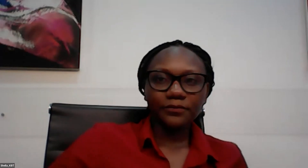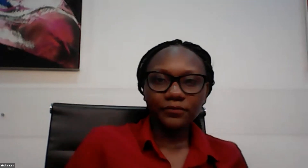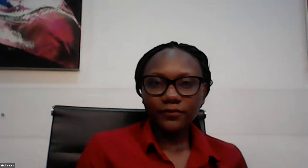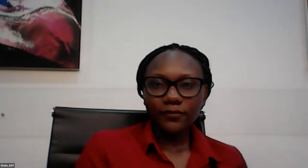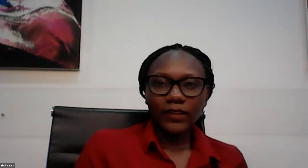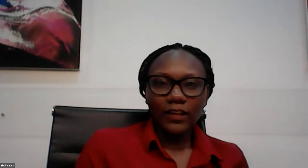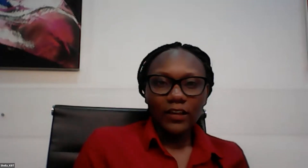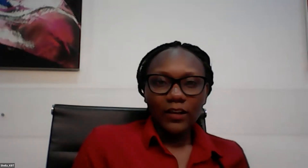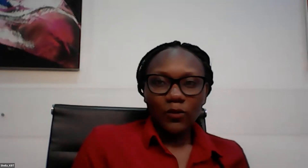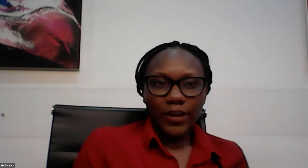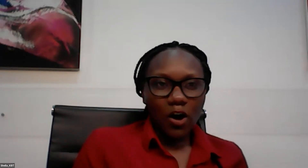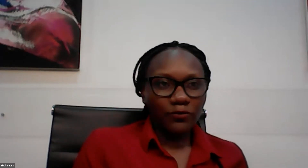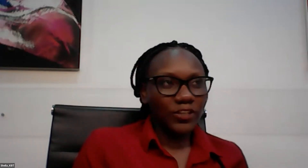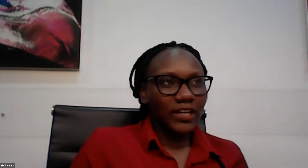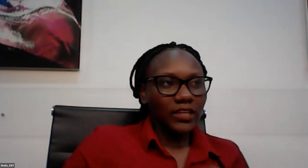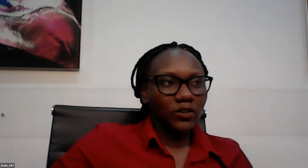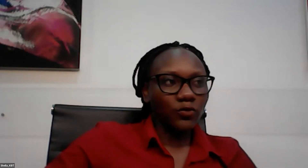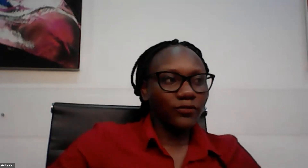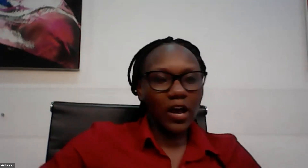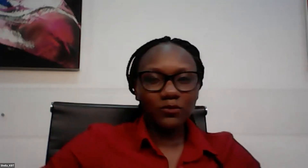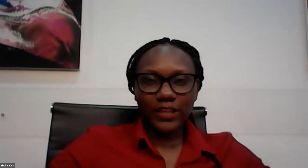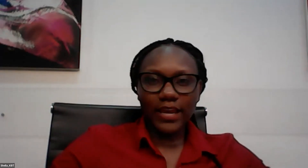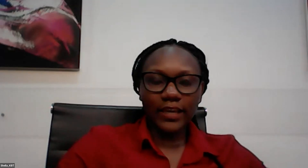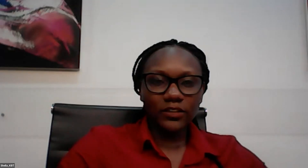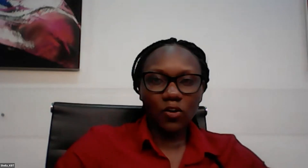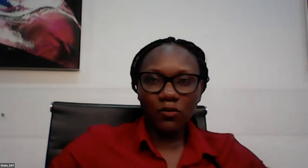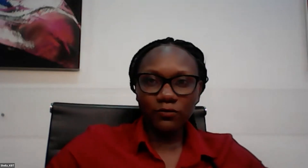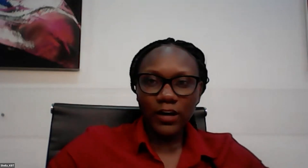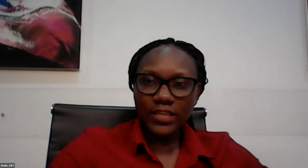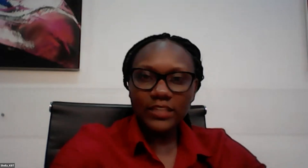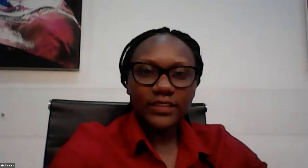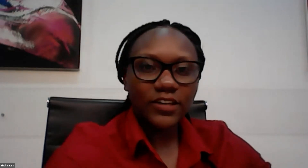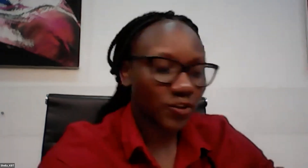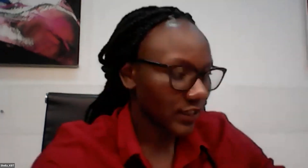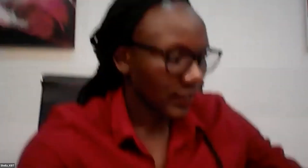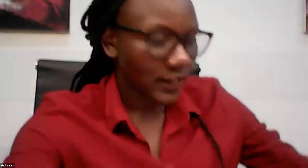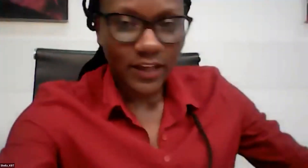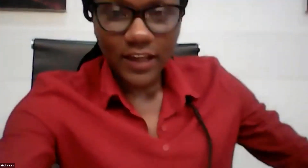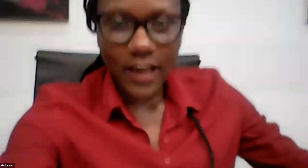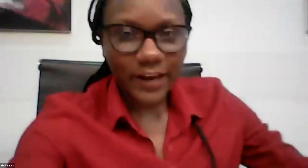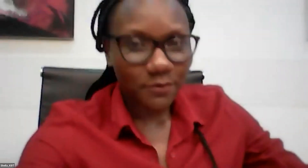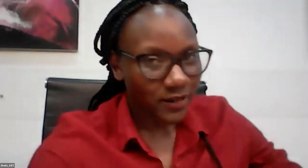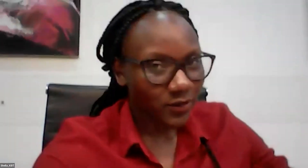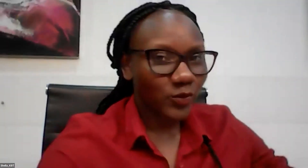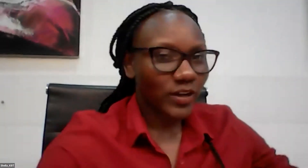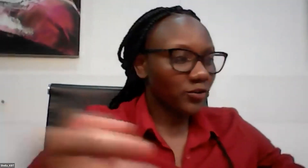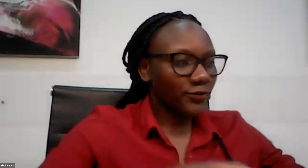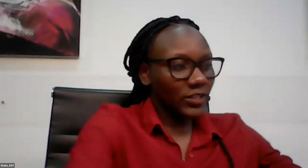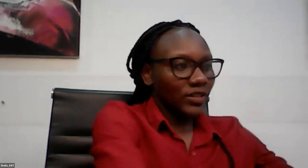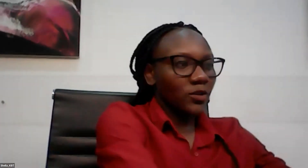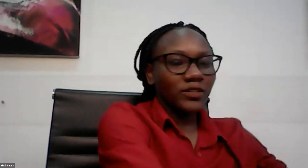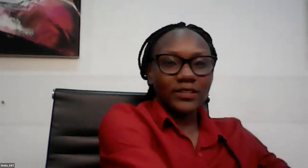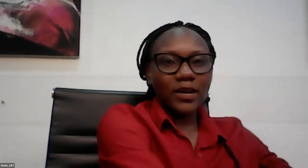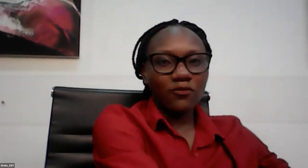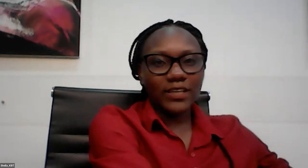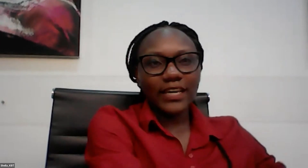point, we've come to the end of this session. And I'm being told we cannot